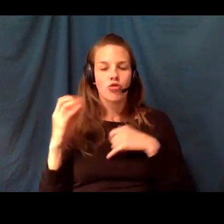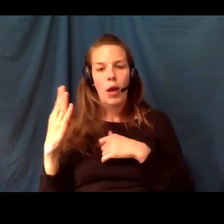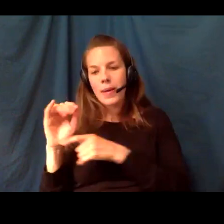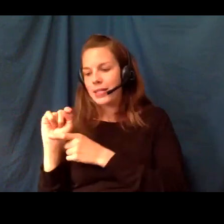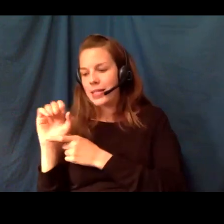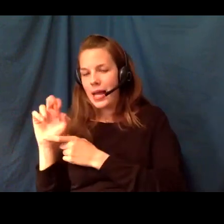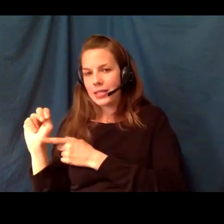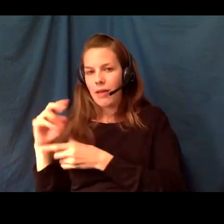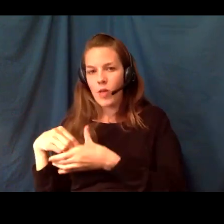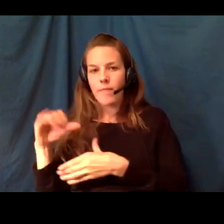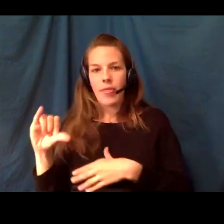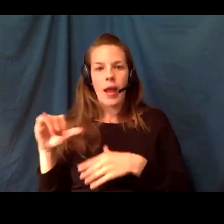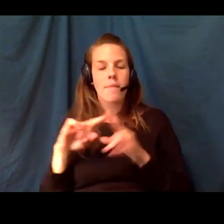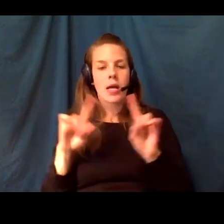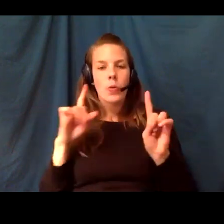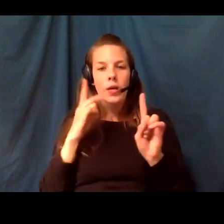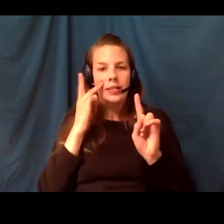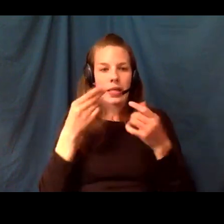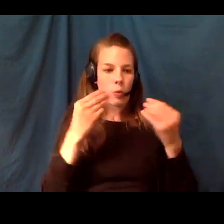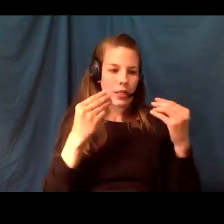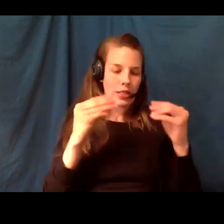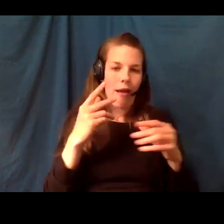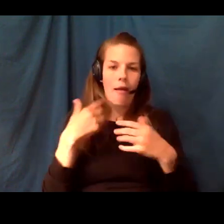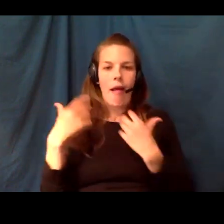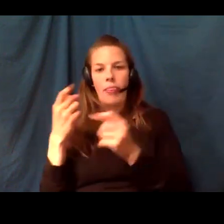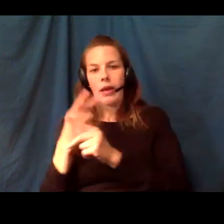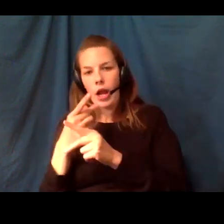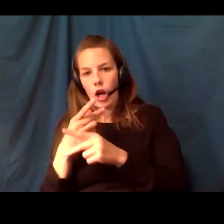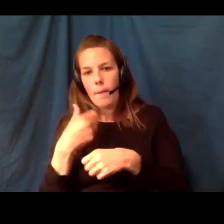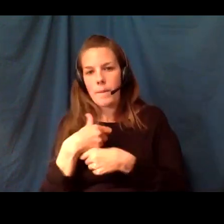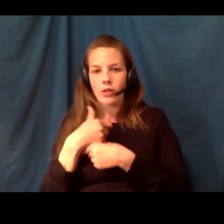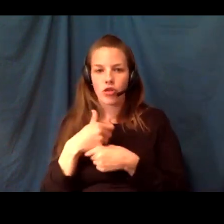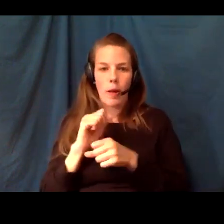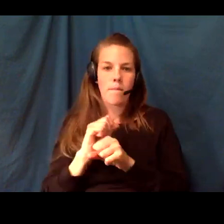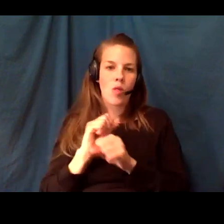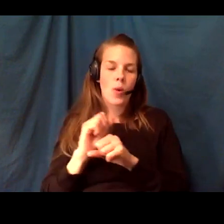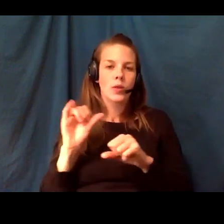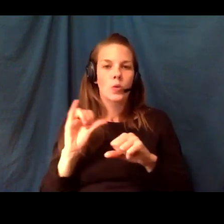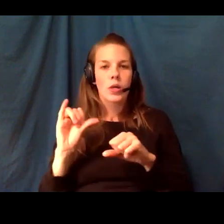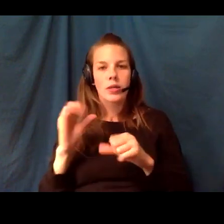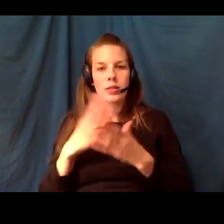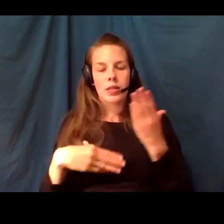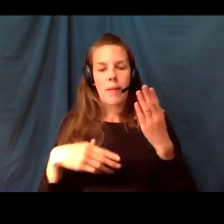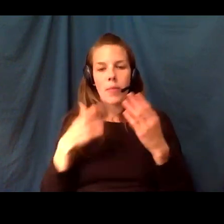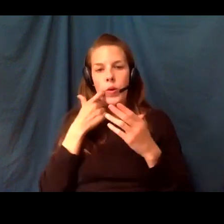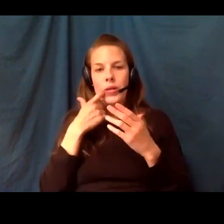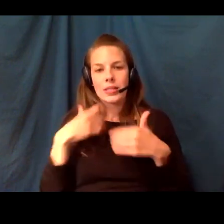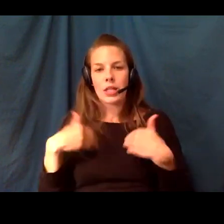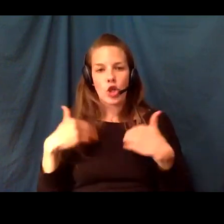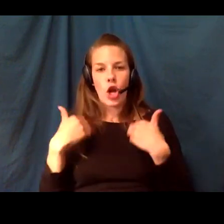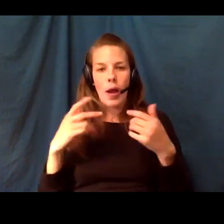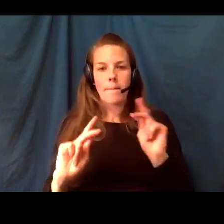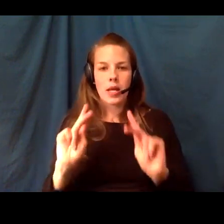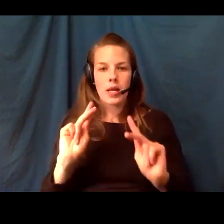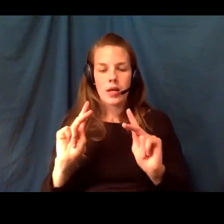we're also seeing retail, healthcare, manufacturing employees on the list. Some of the most recent younger people are inmates